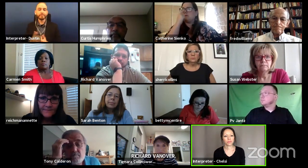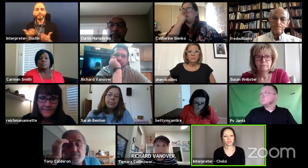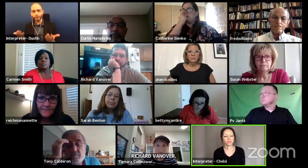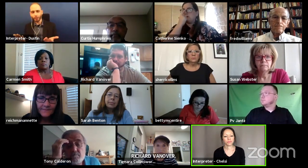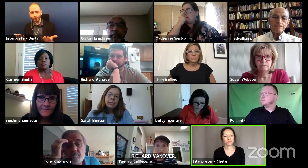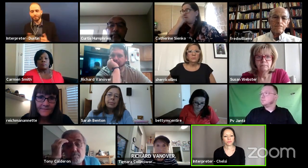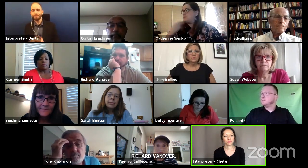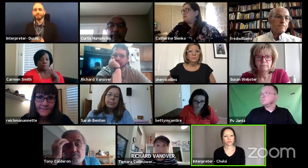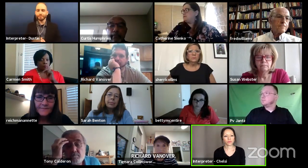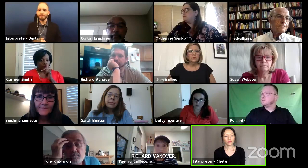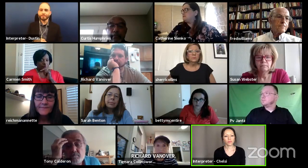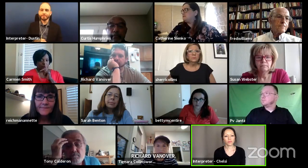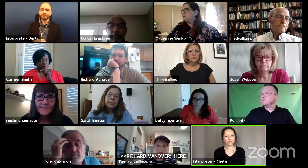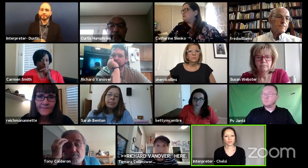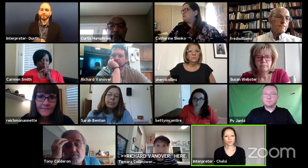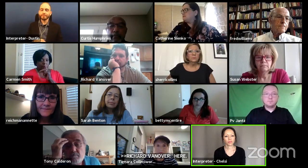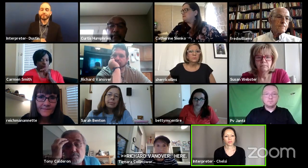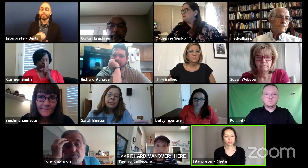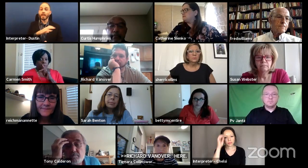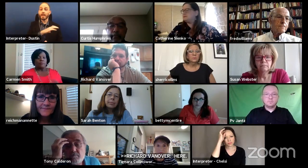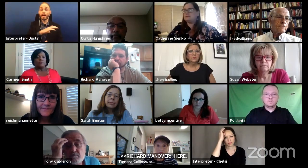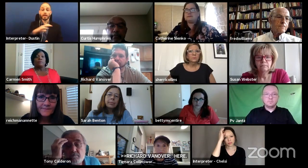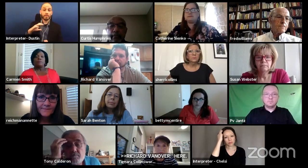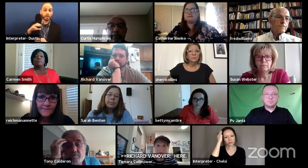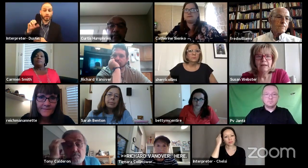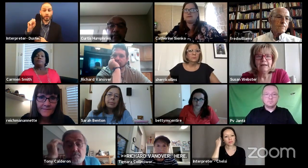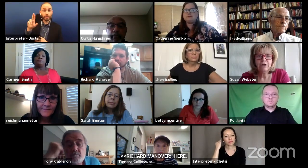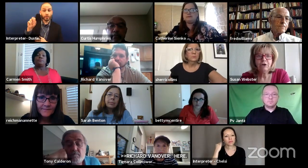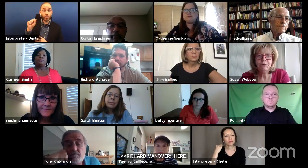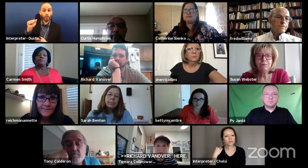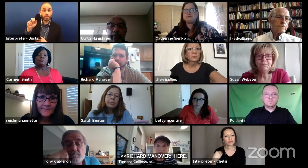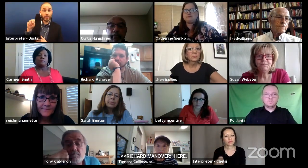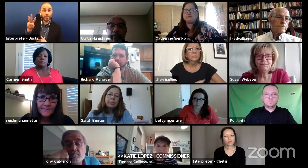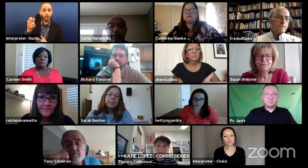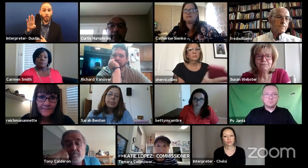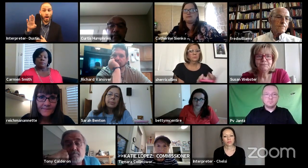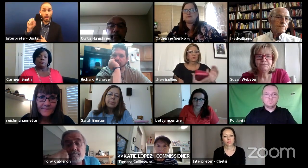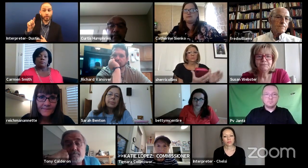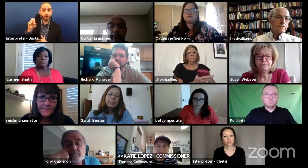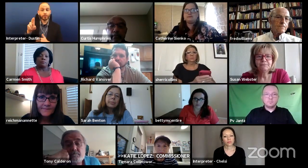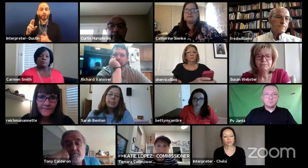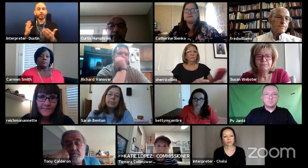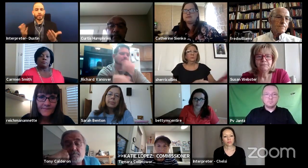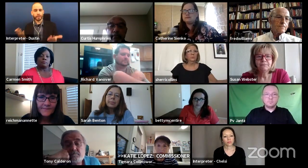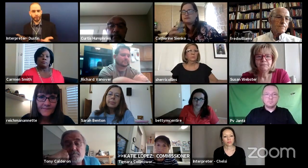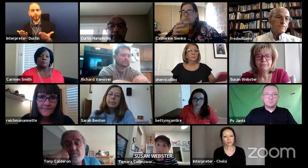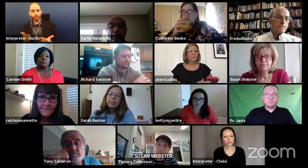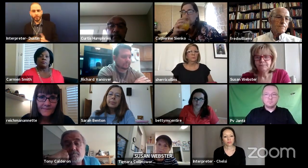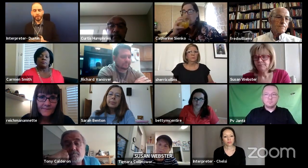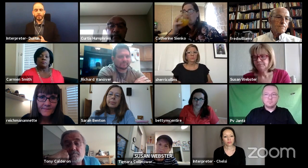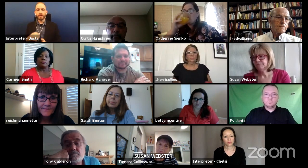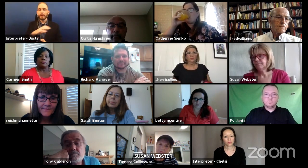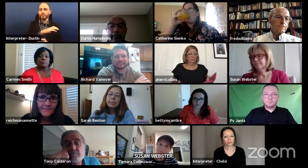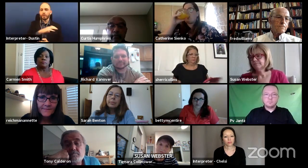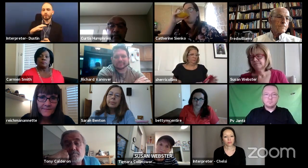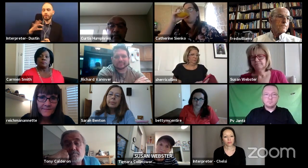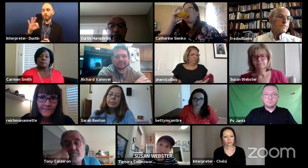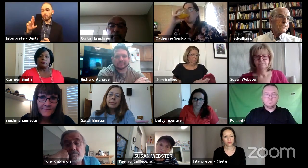Here. Commissioner Susan Webster. Here. Commissioner Fred